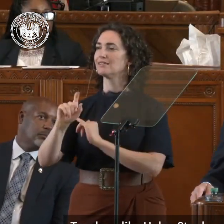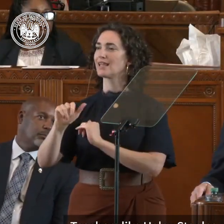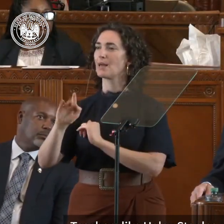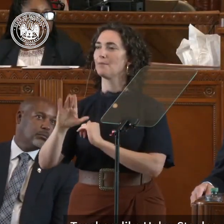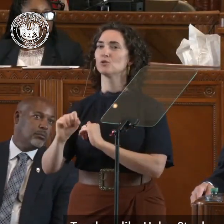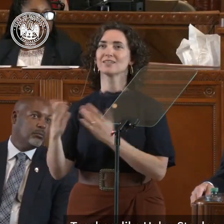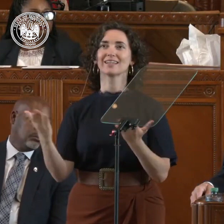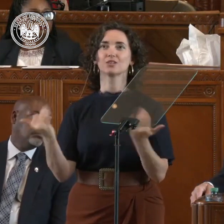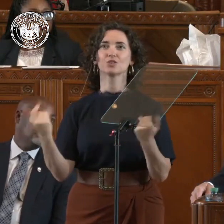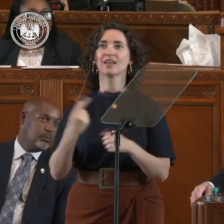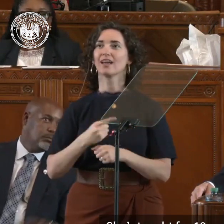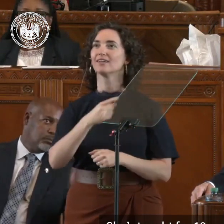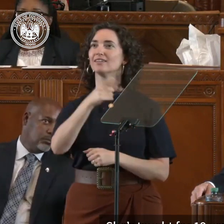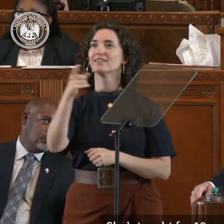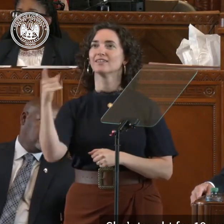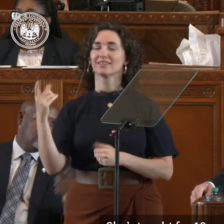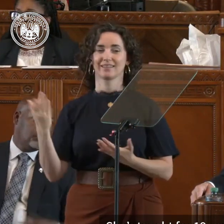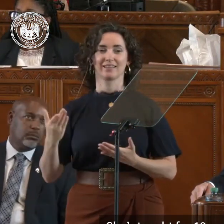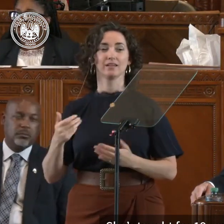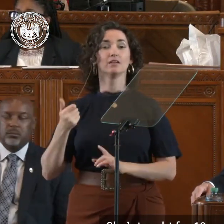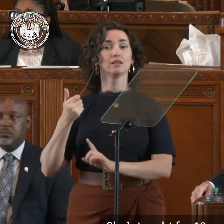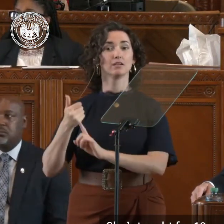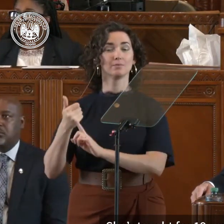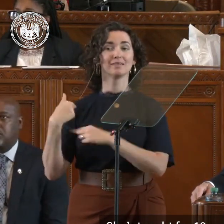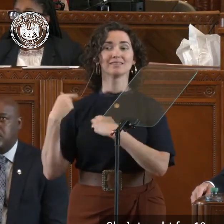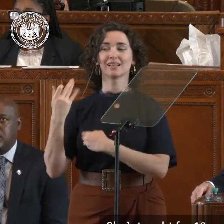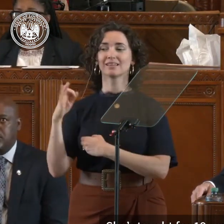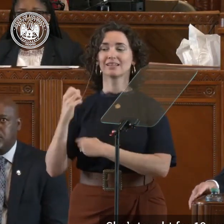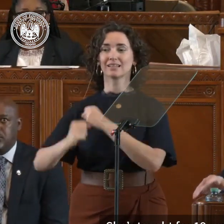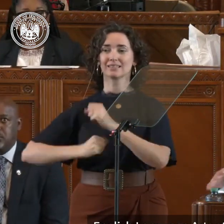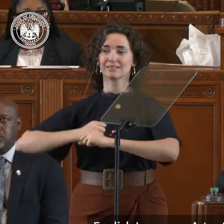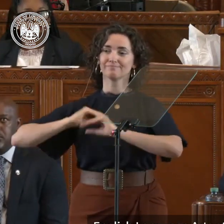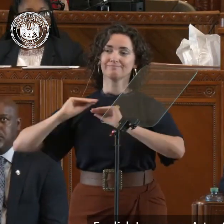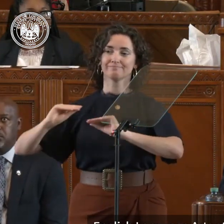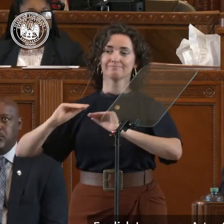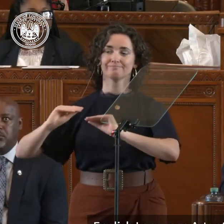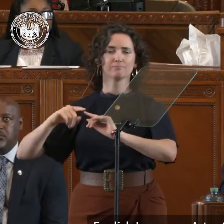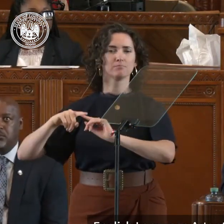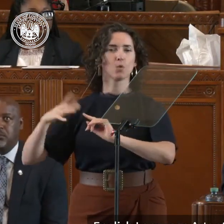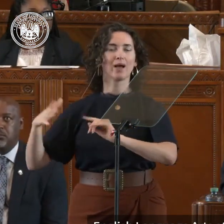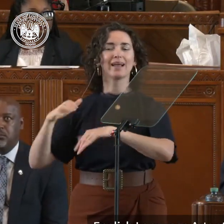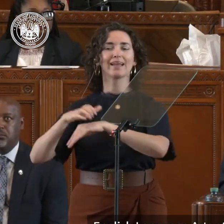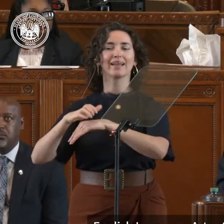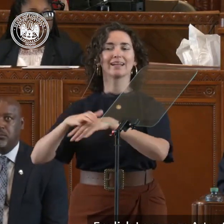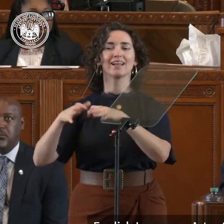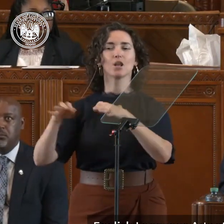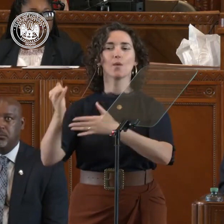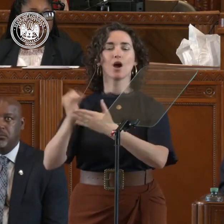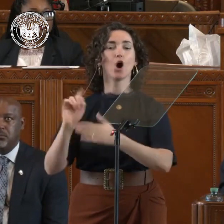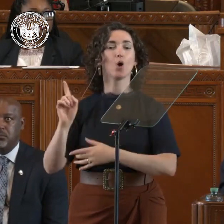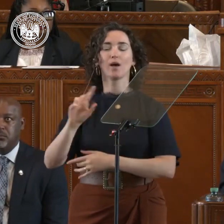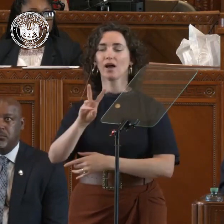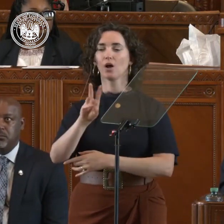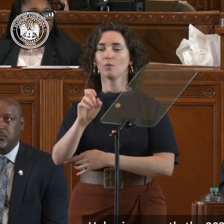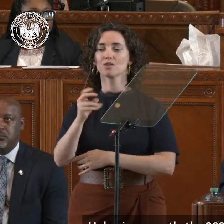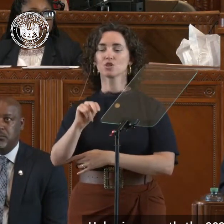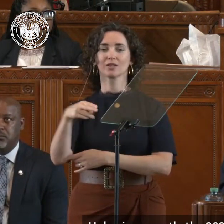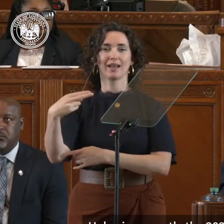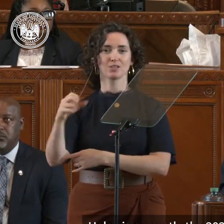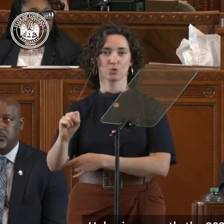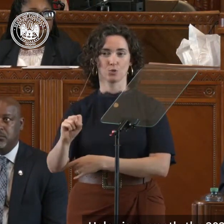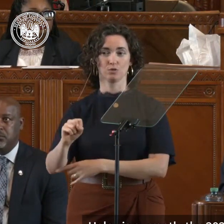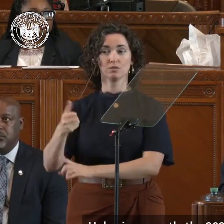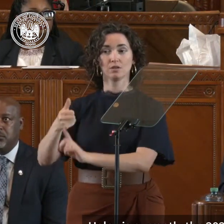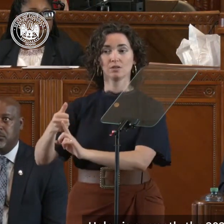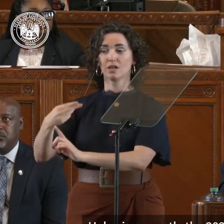is here today with us. She's taught for 19 years, and she teaches English language arts at Weston High School. Haley